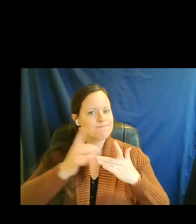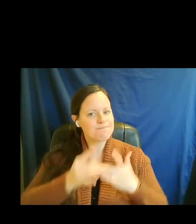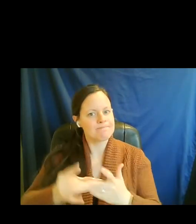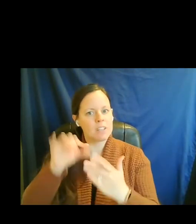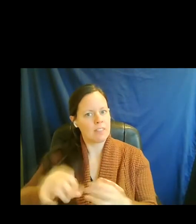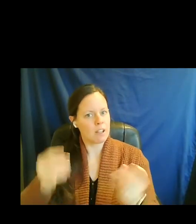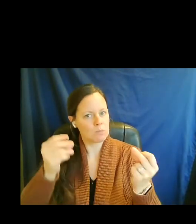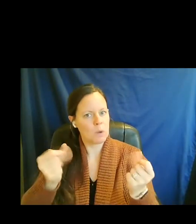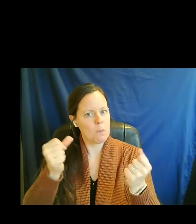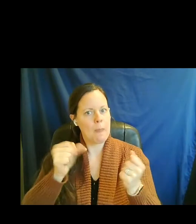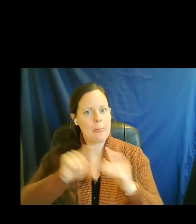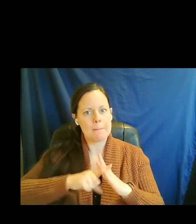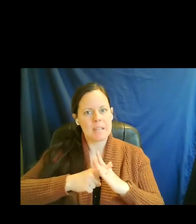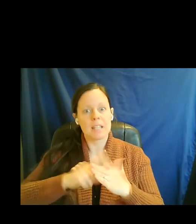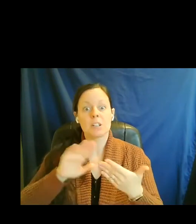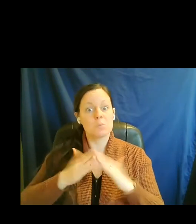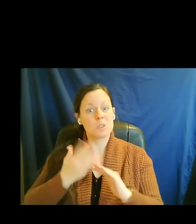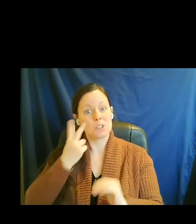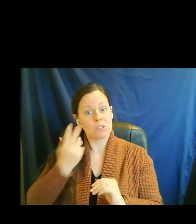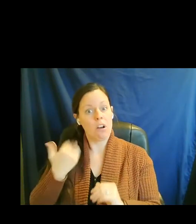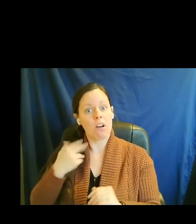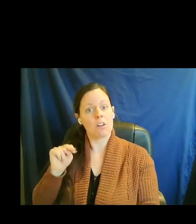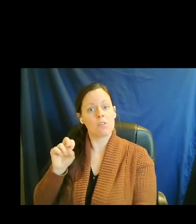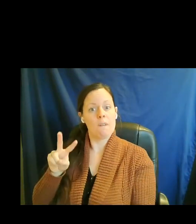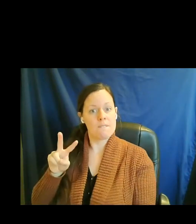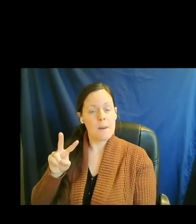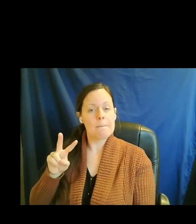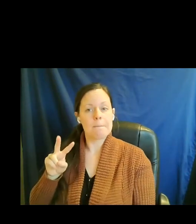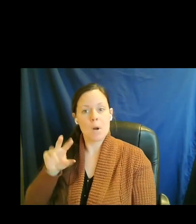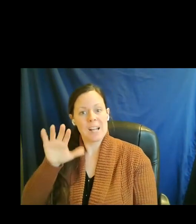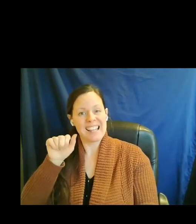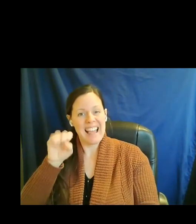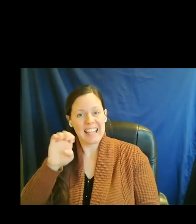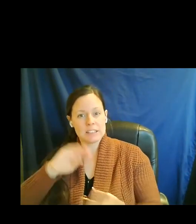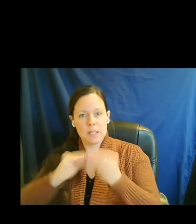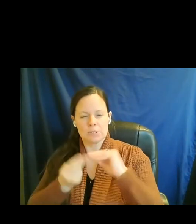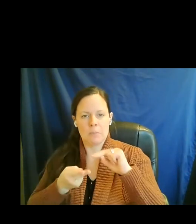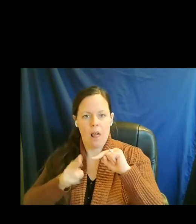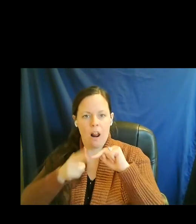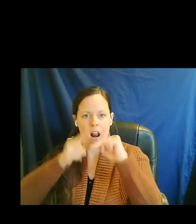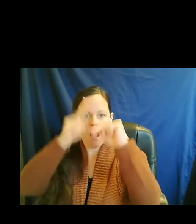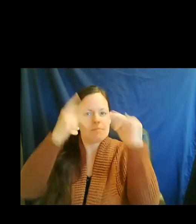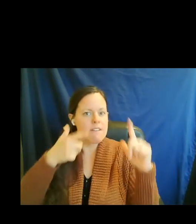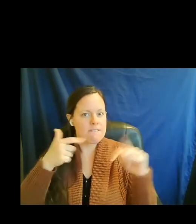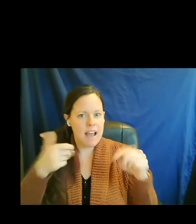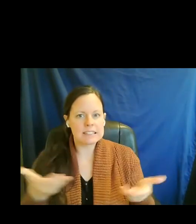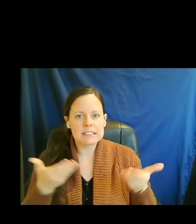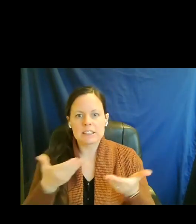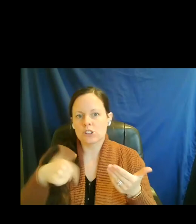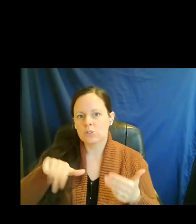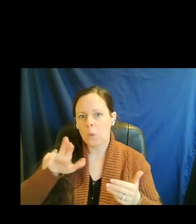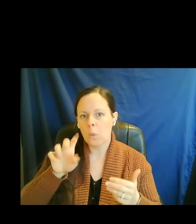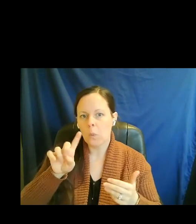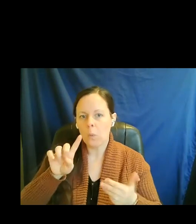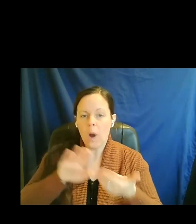as the community saw in November, the cases surged rather quickly here in the Quad Cities, and